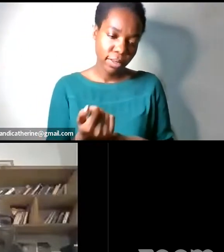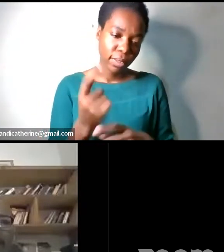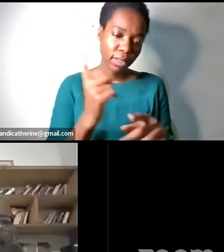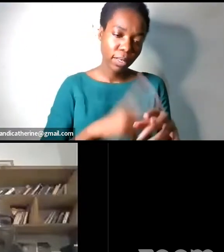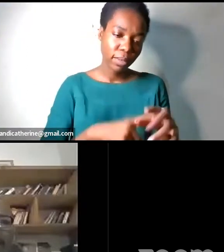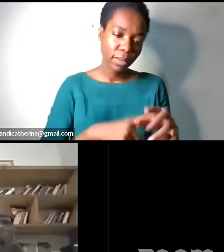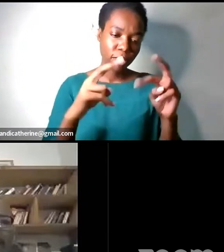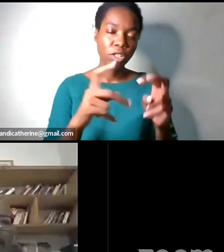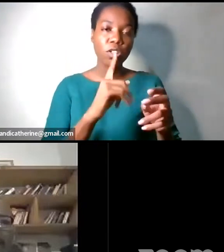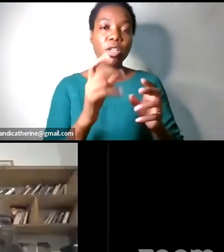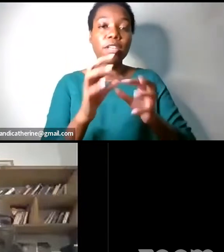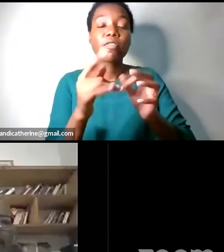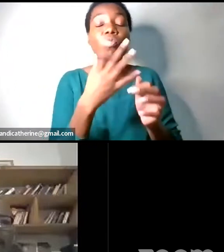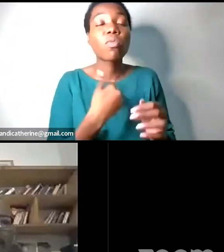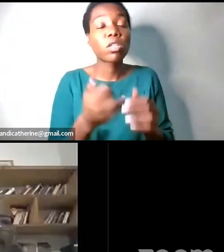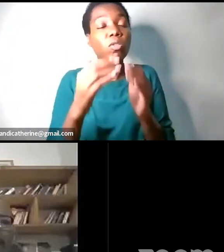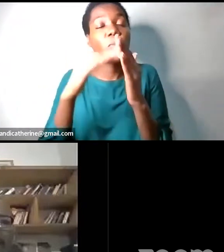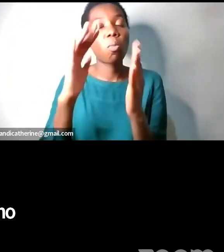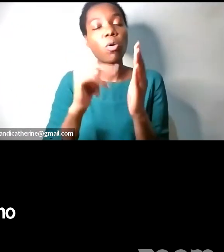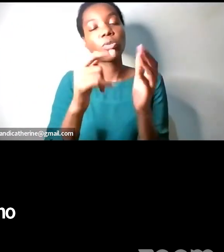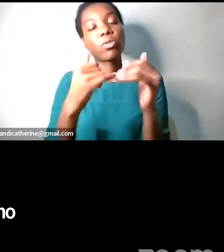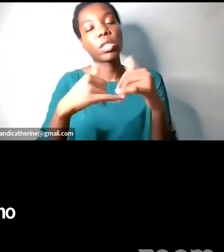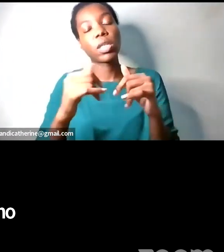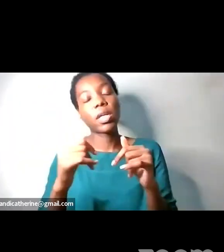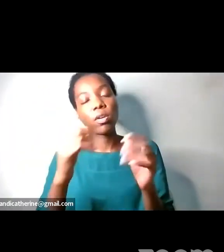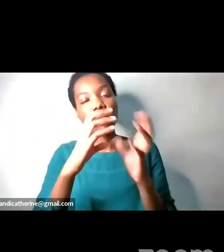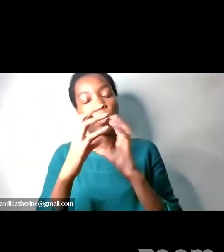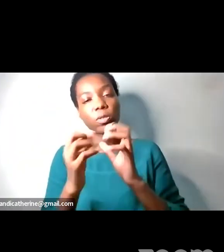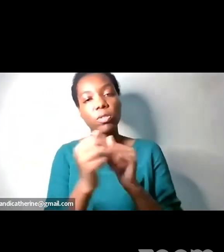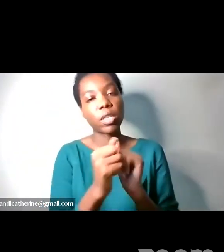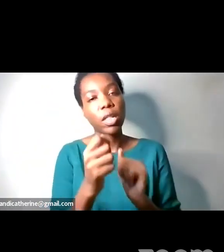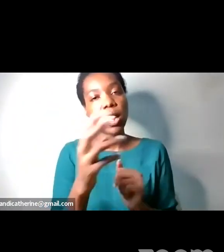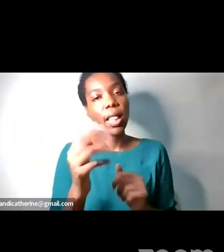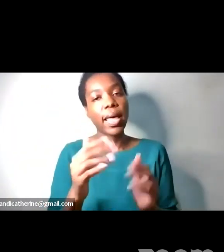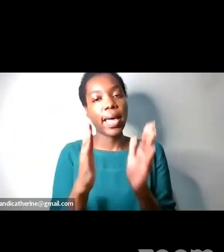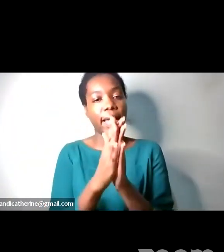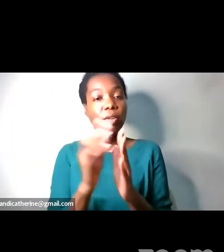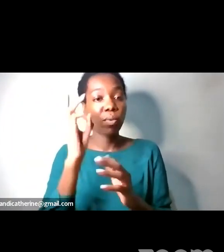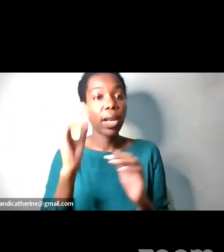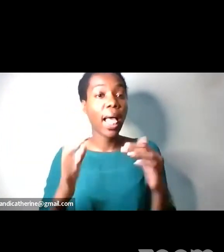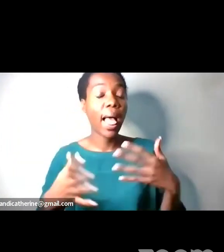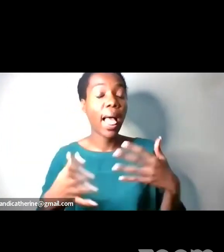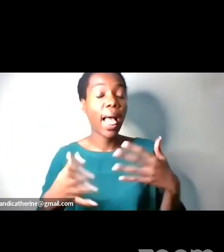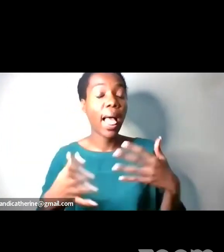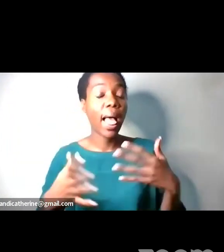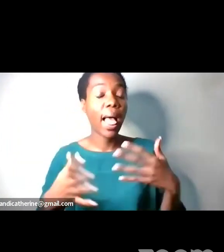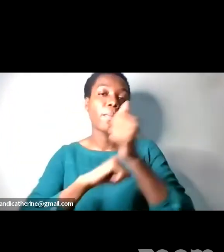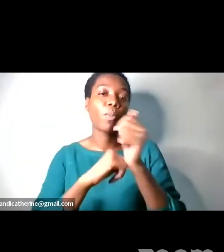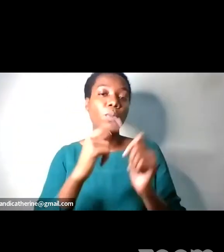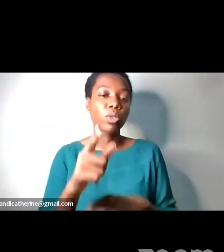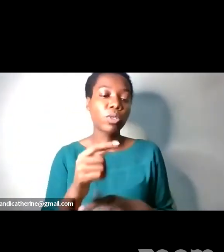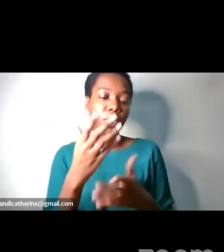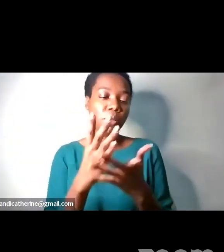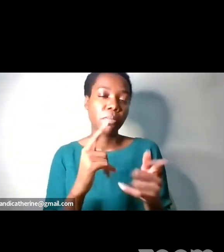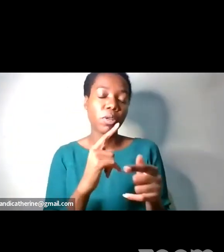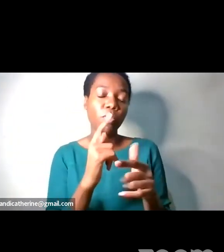please get in touch with Star Discover. They are amazing with their services, and I'm sure they'll be happy to support you. I mean, part of what they're doing here today